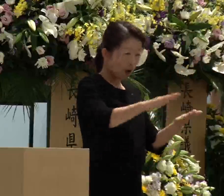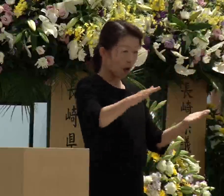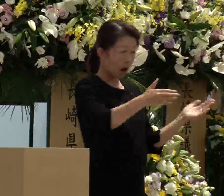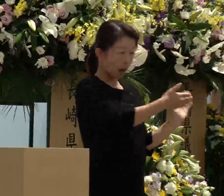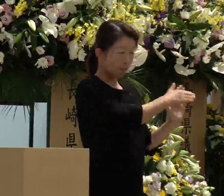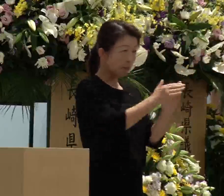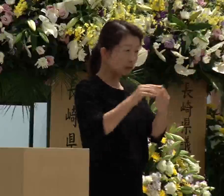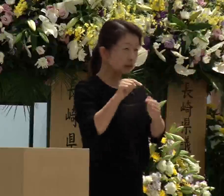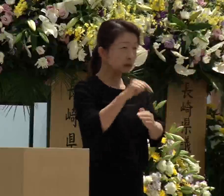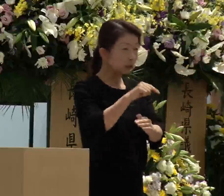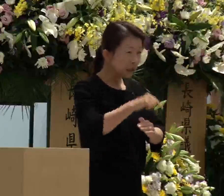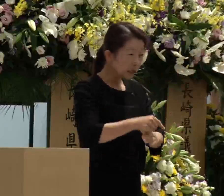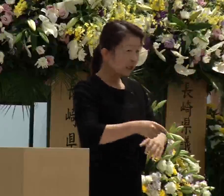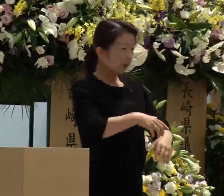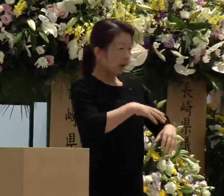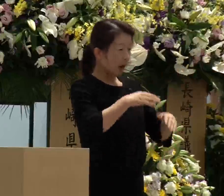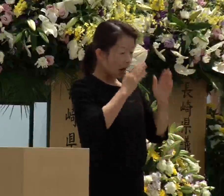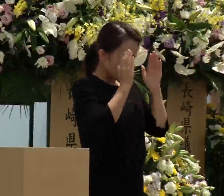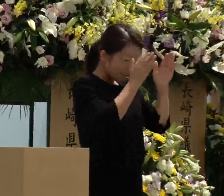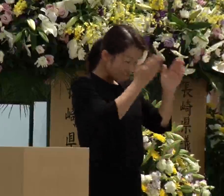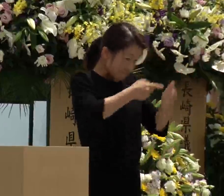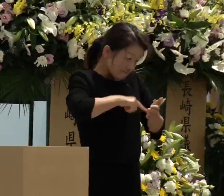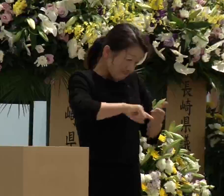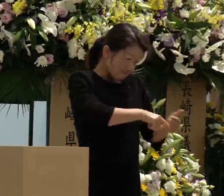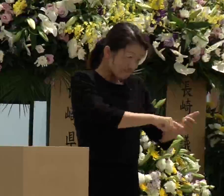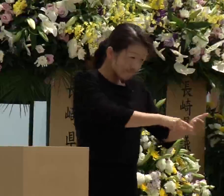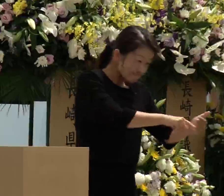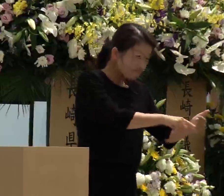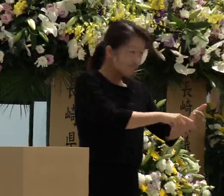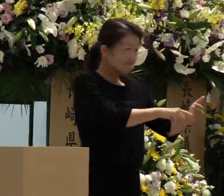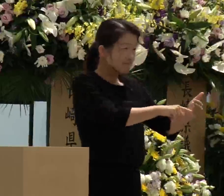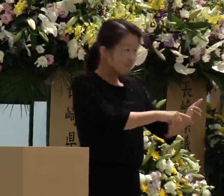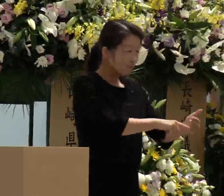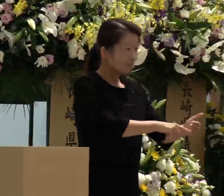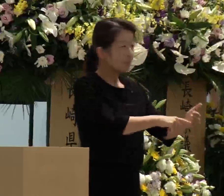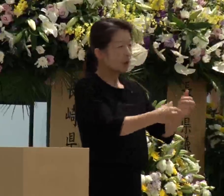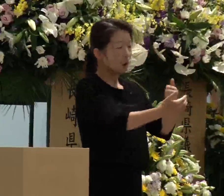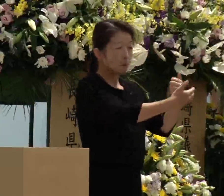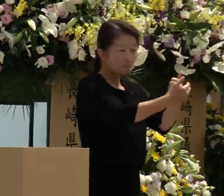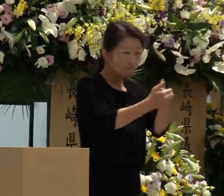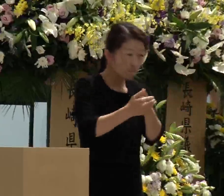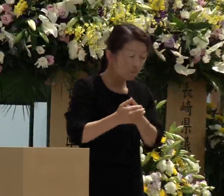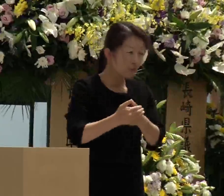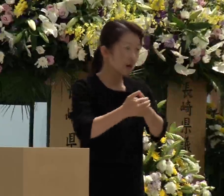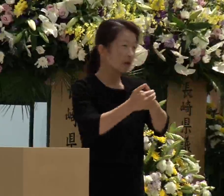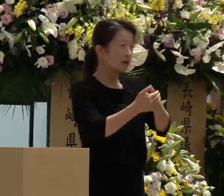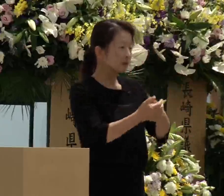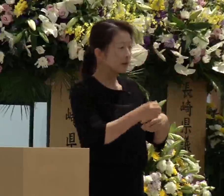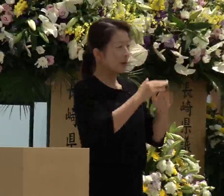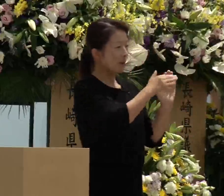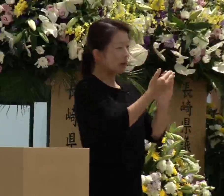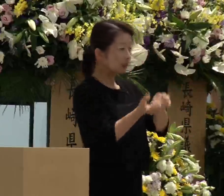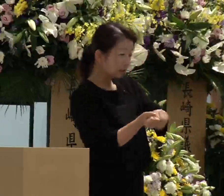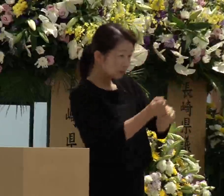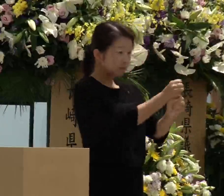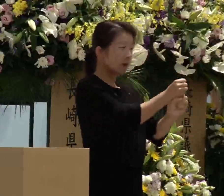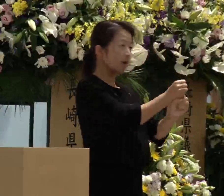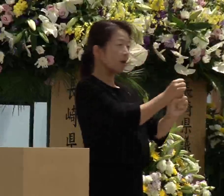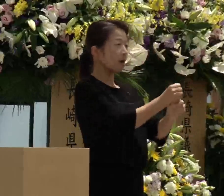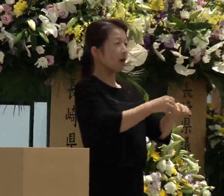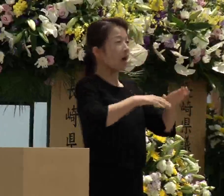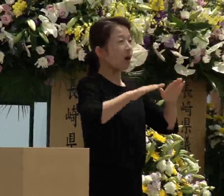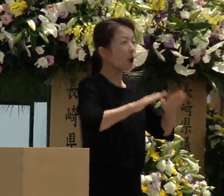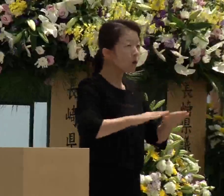But thanks to the all-out effort by many survivors and those who supported them, Nagasaki, which was once a